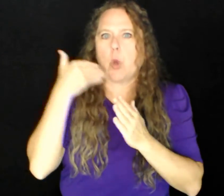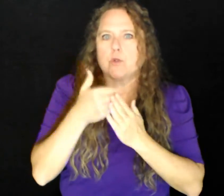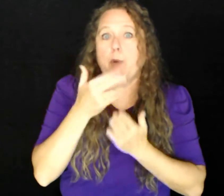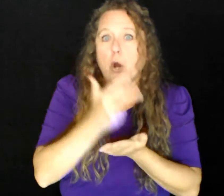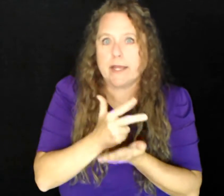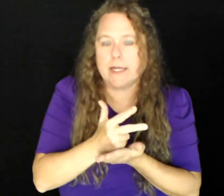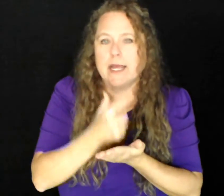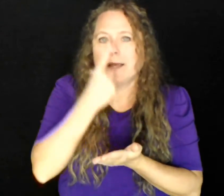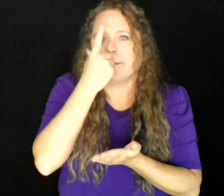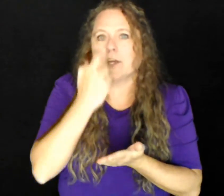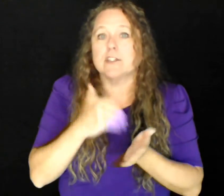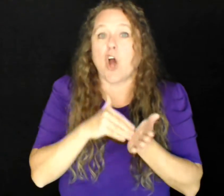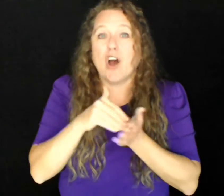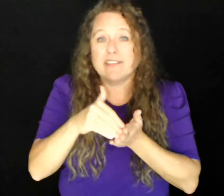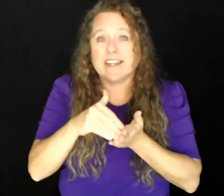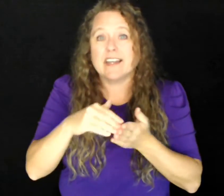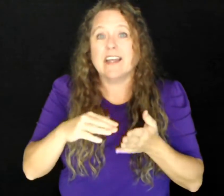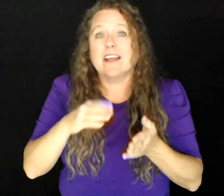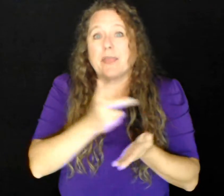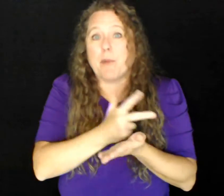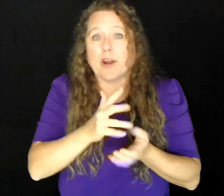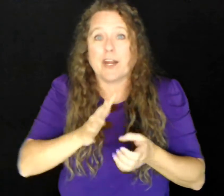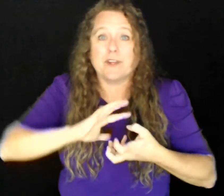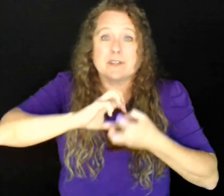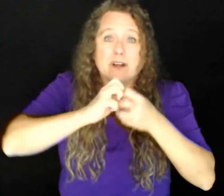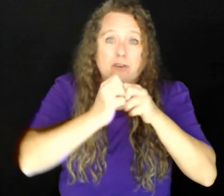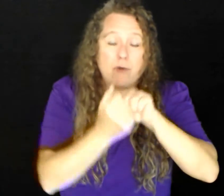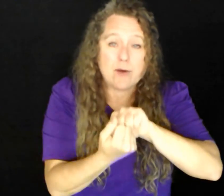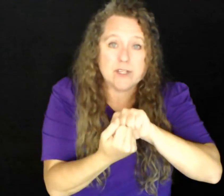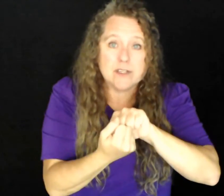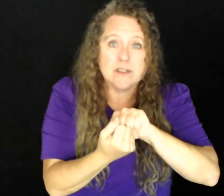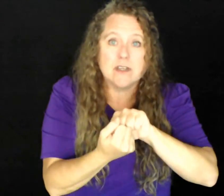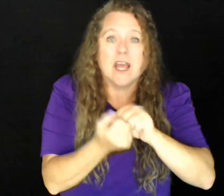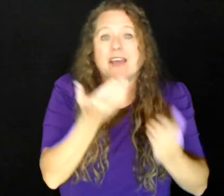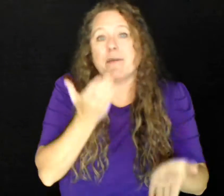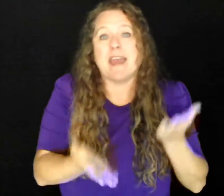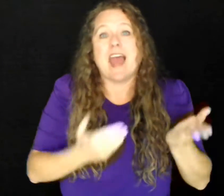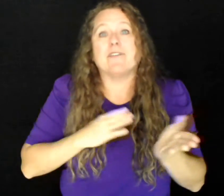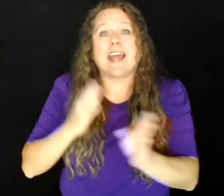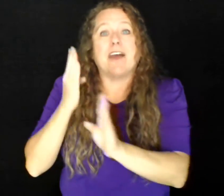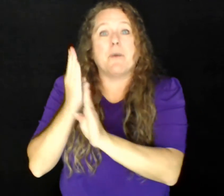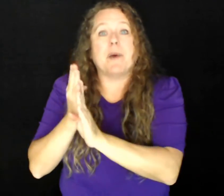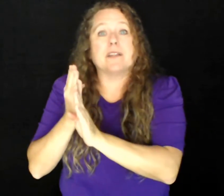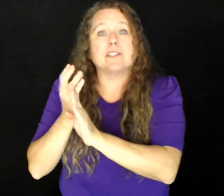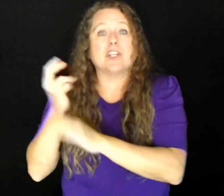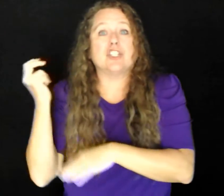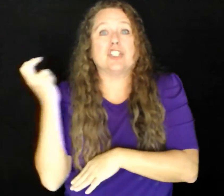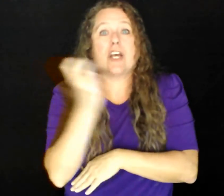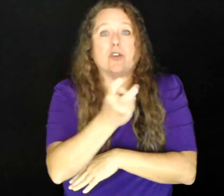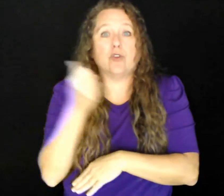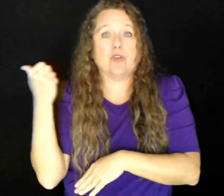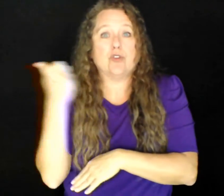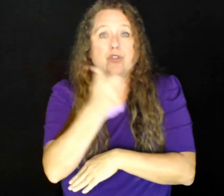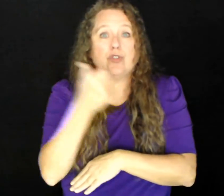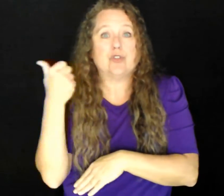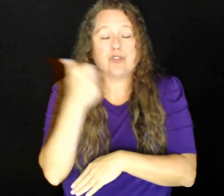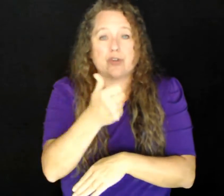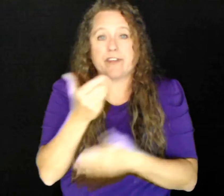close parking because often the parking area is crowded and they may have to have a bus shuttle